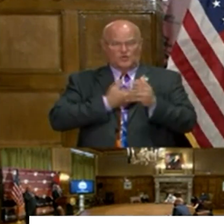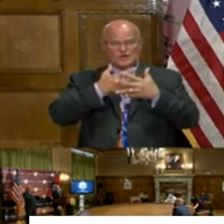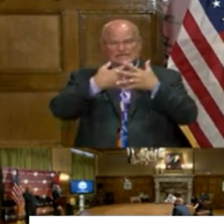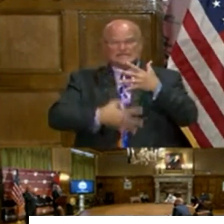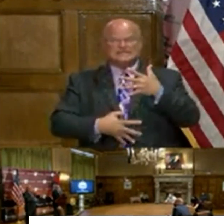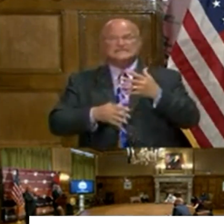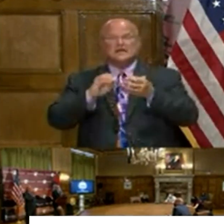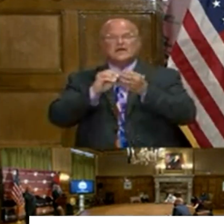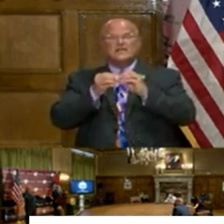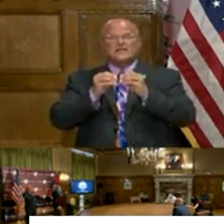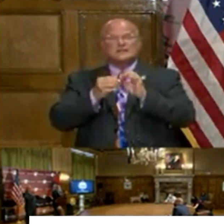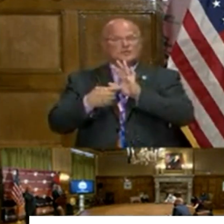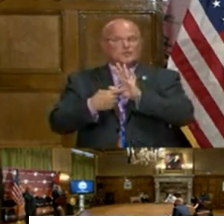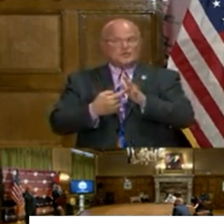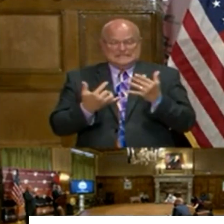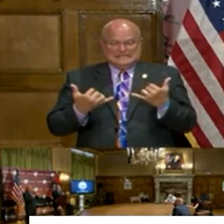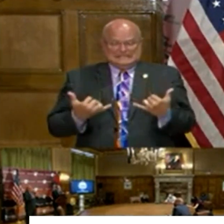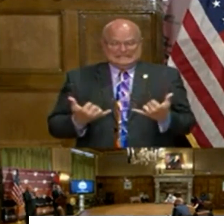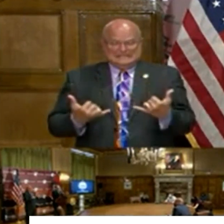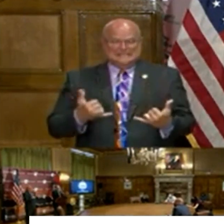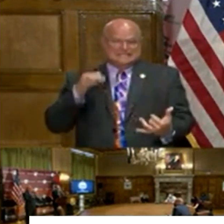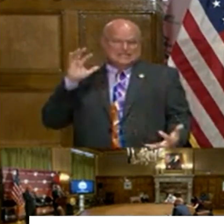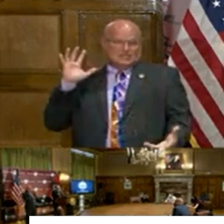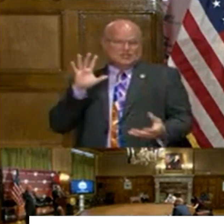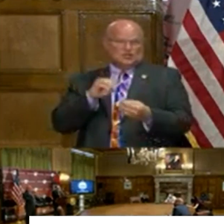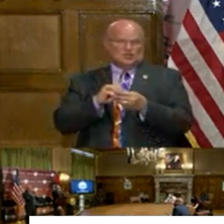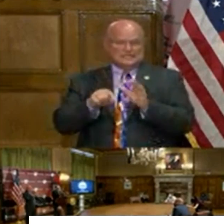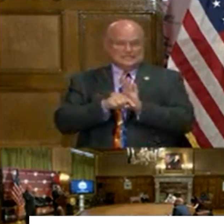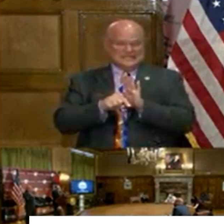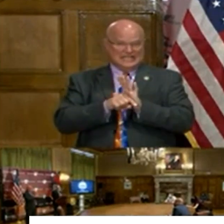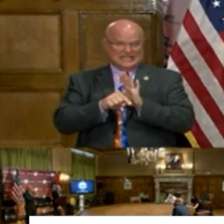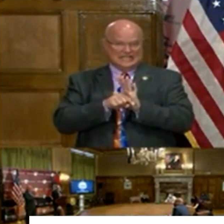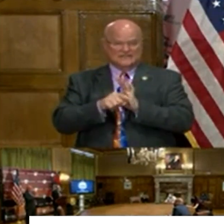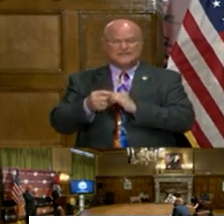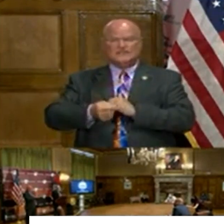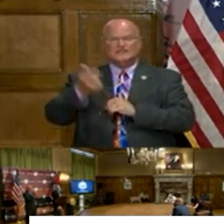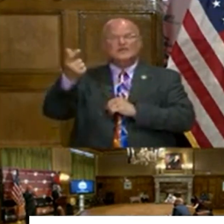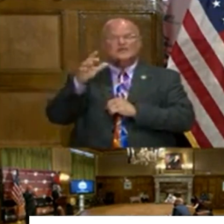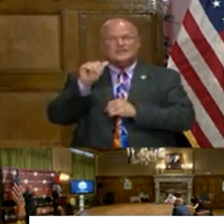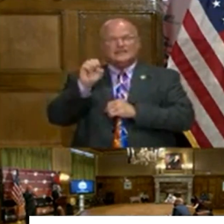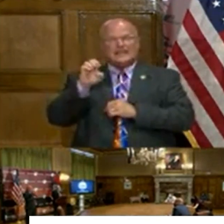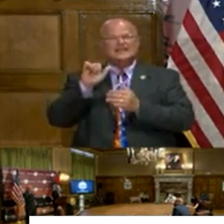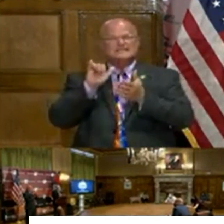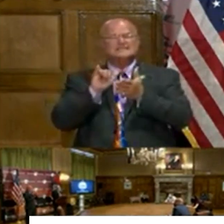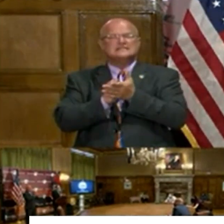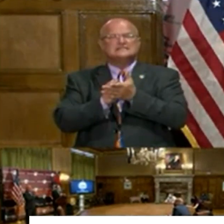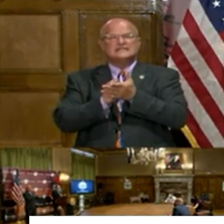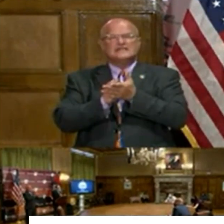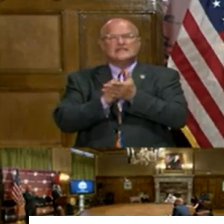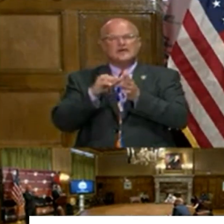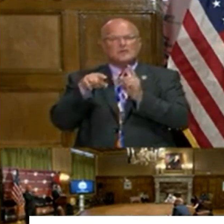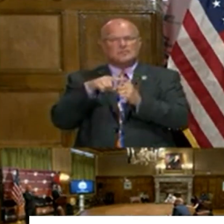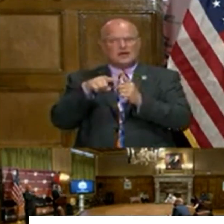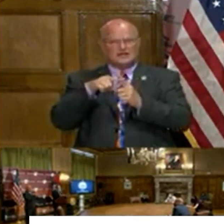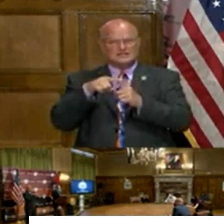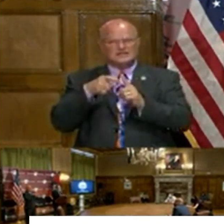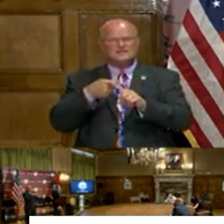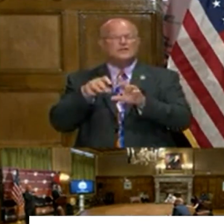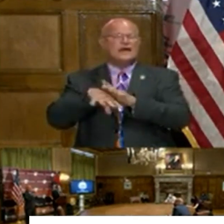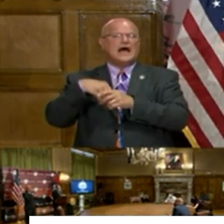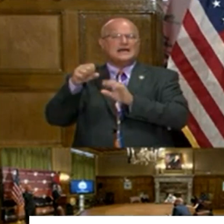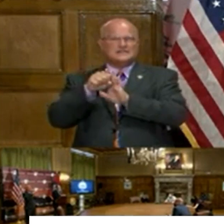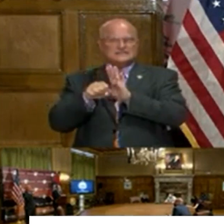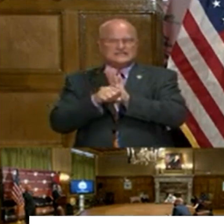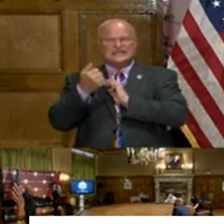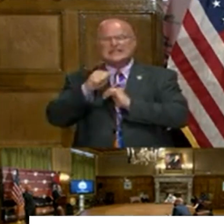now represents this cumulative negative removal of these cases that were positive but from out of state and